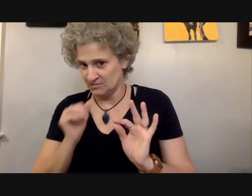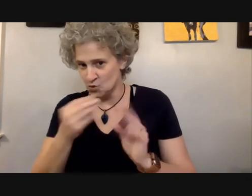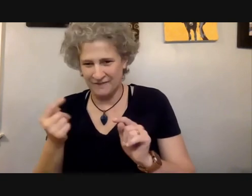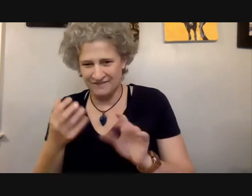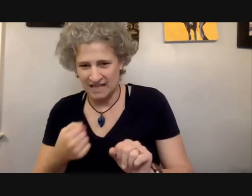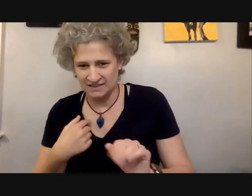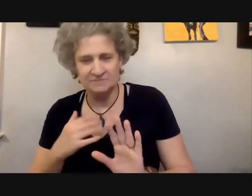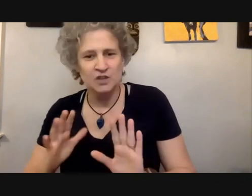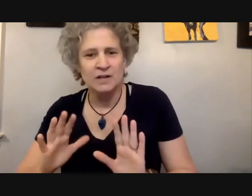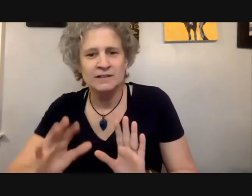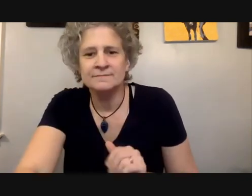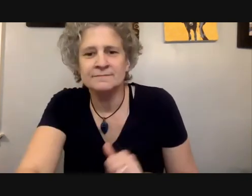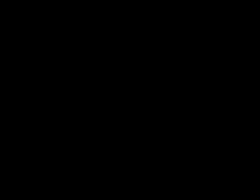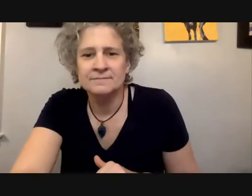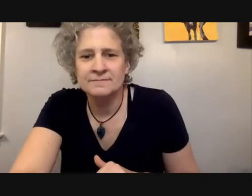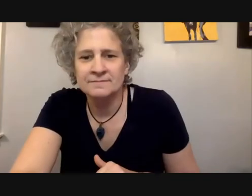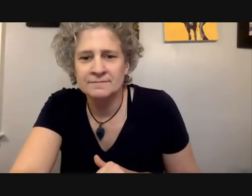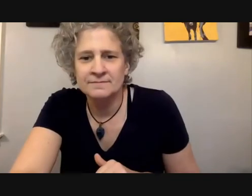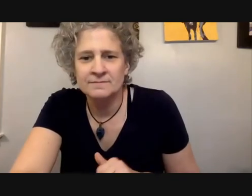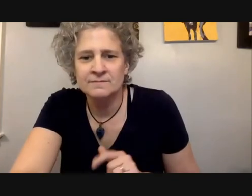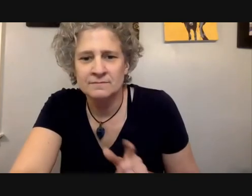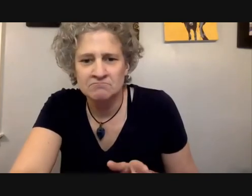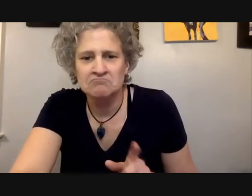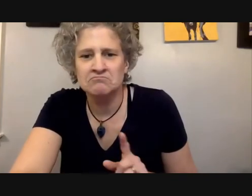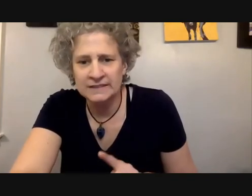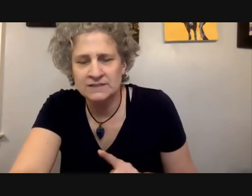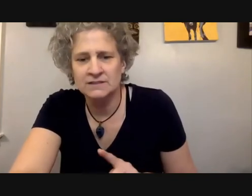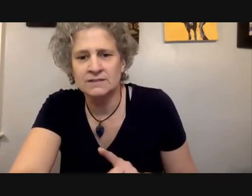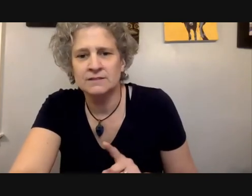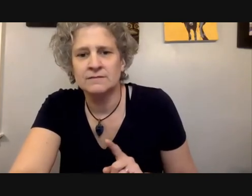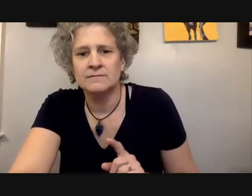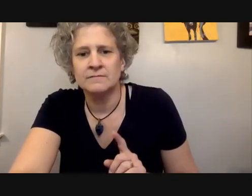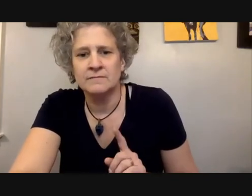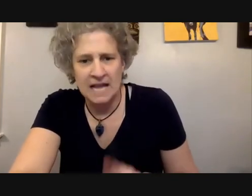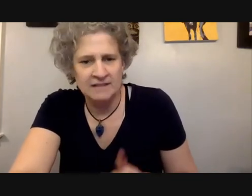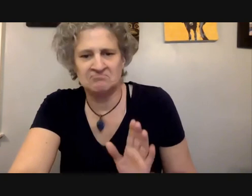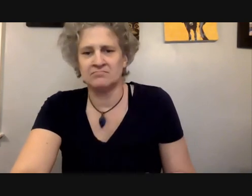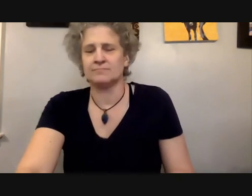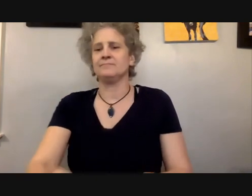the sign for medicine or the RX. I don't know if I'm going too fast, but